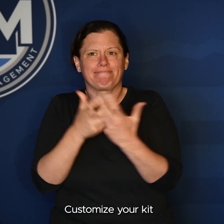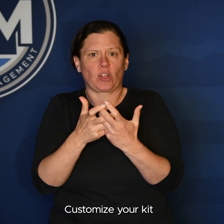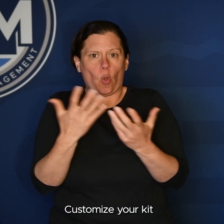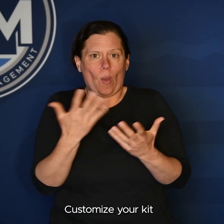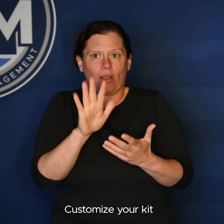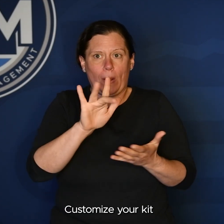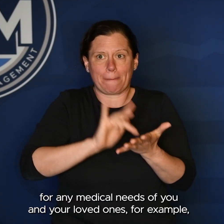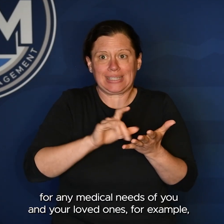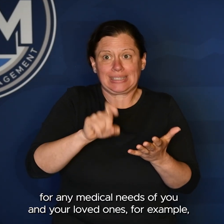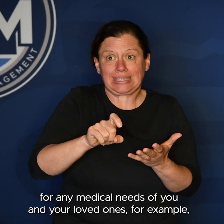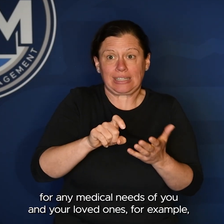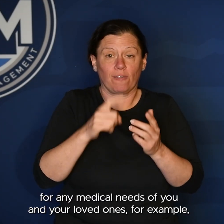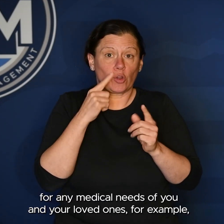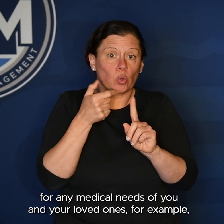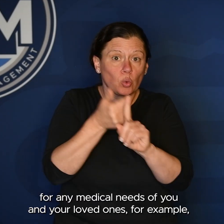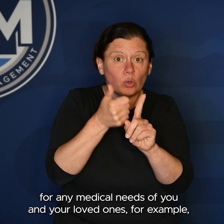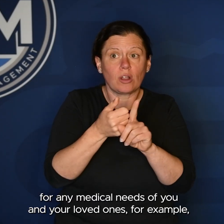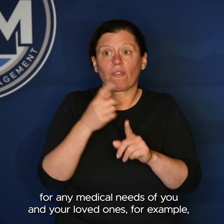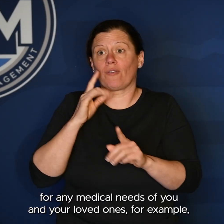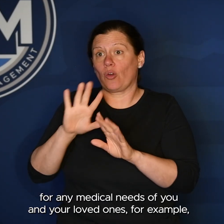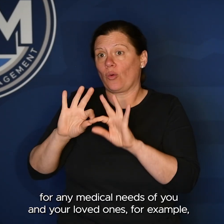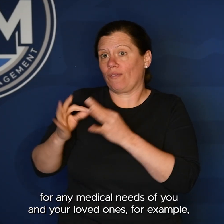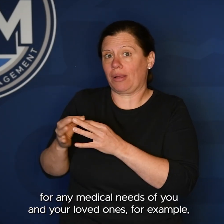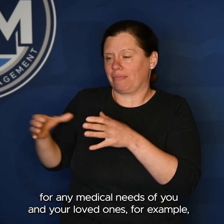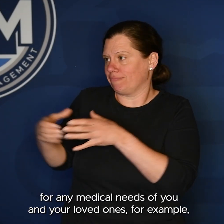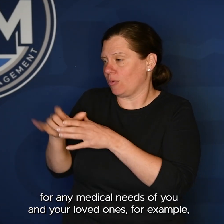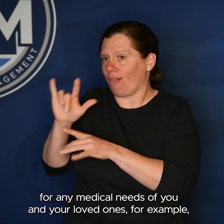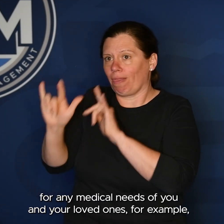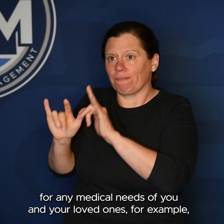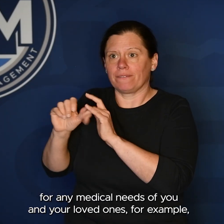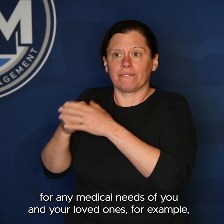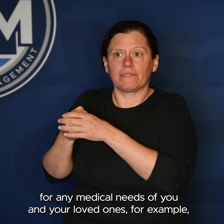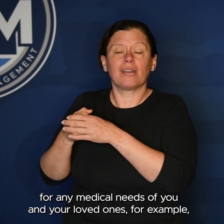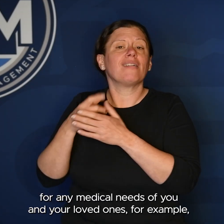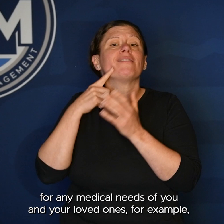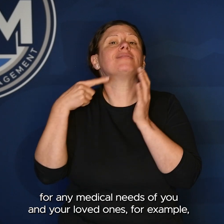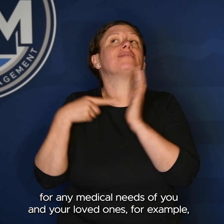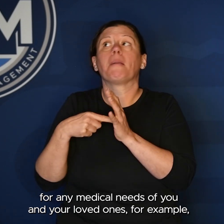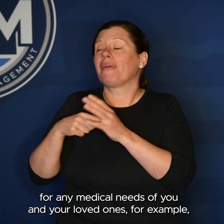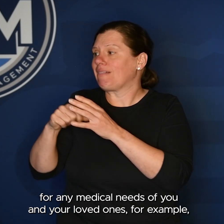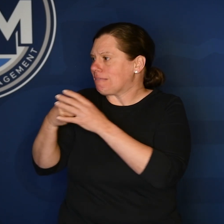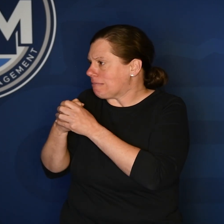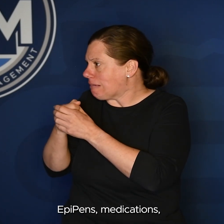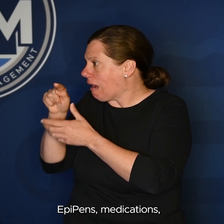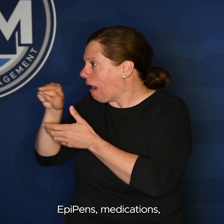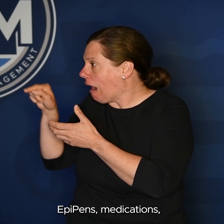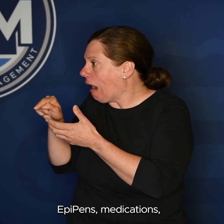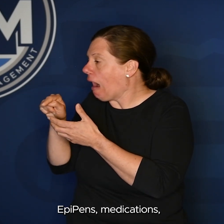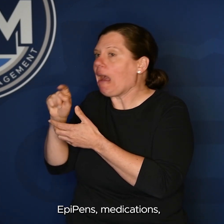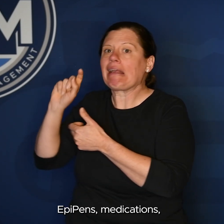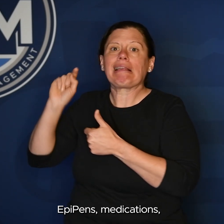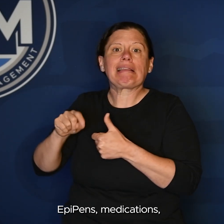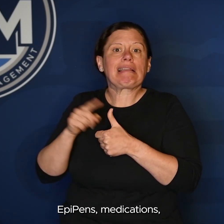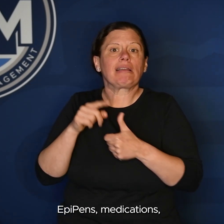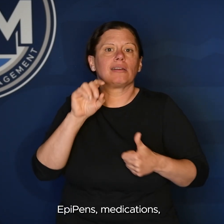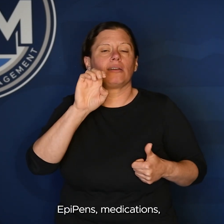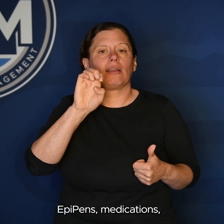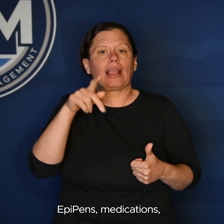Customize your kit for any medical needs of you and your loved ones. For example, EpiPens,